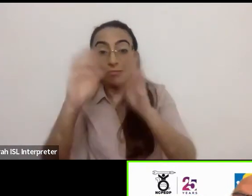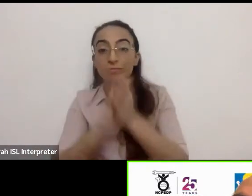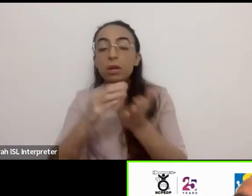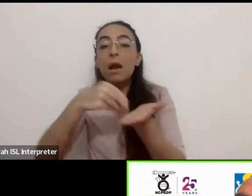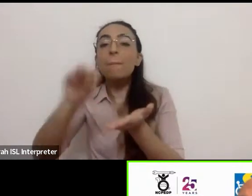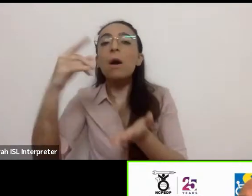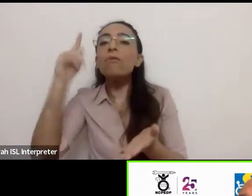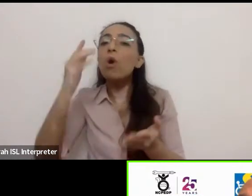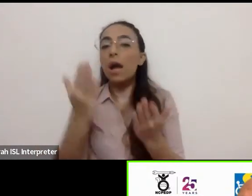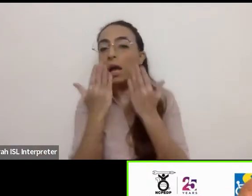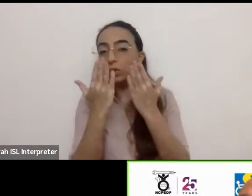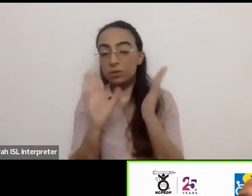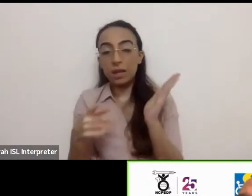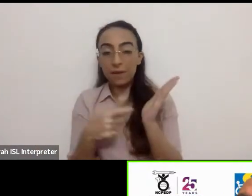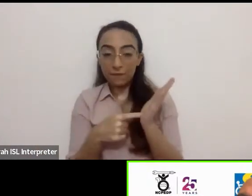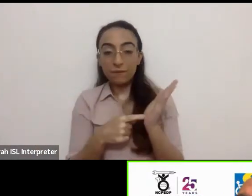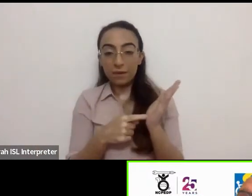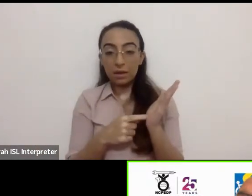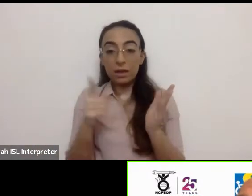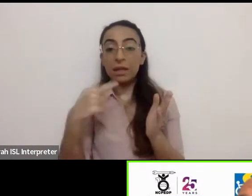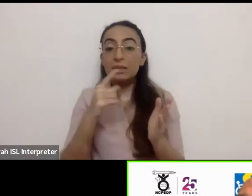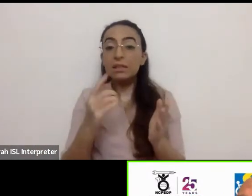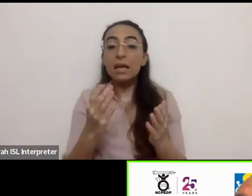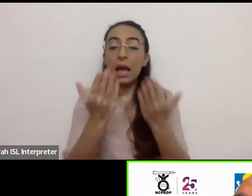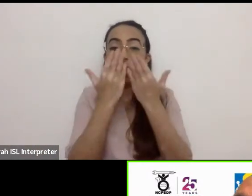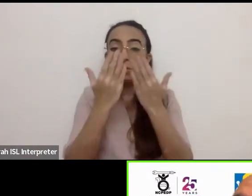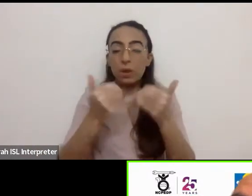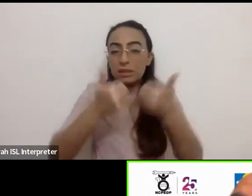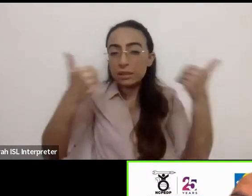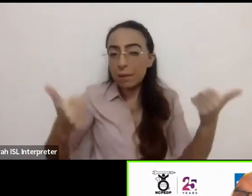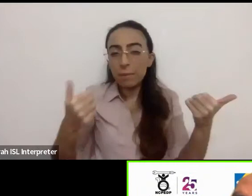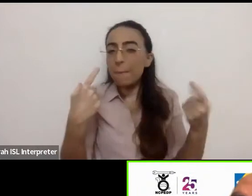education, we're saying don't spend it on separately, but can